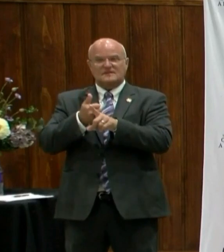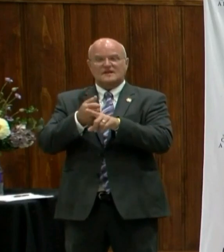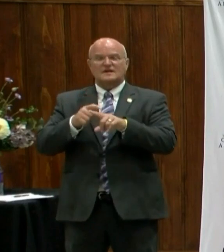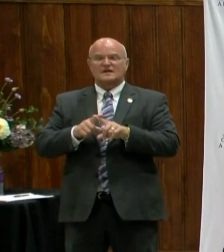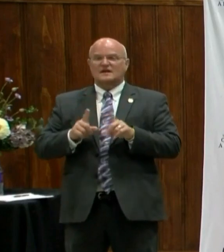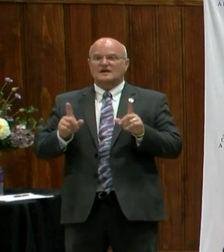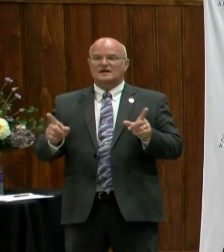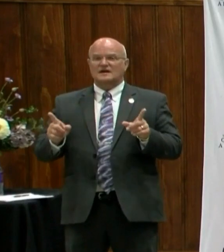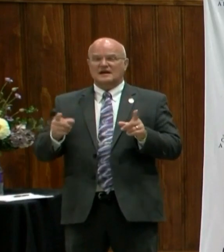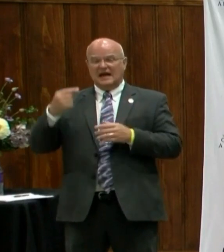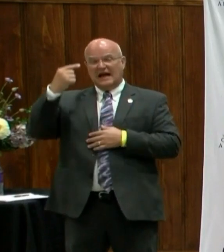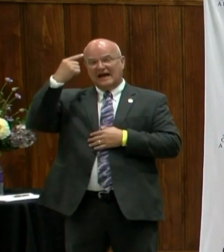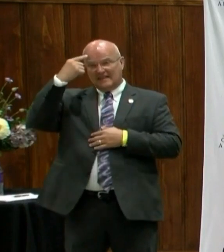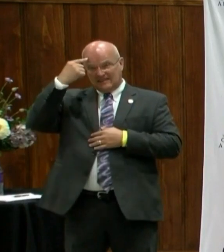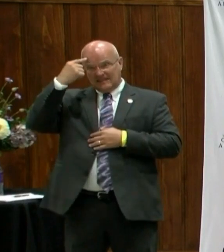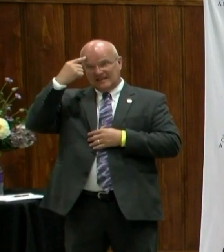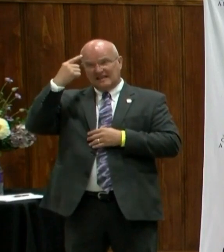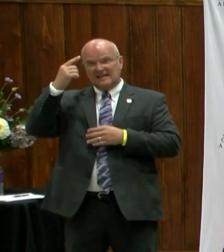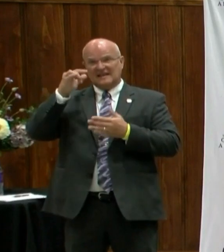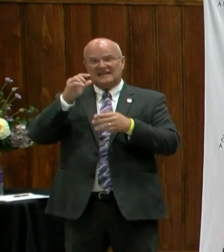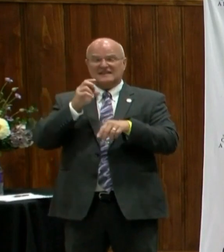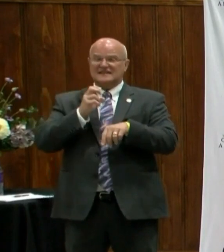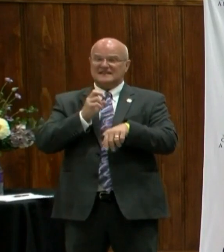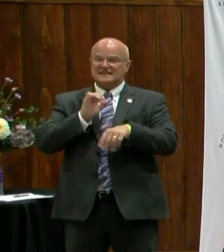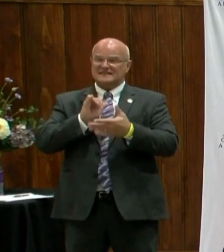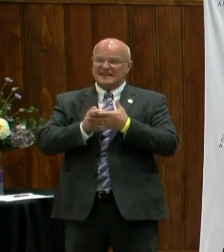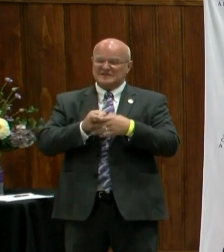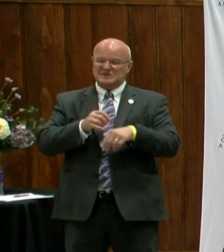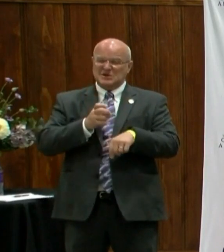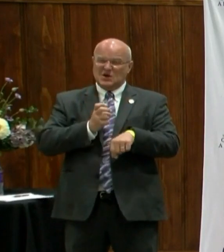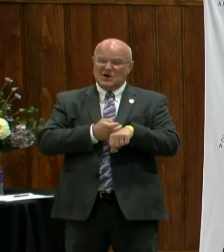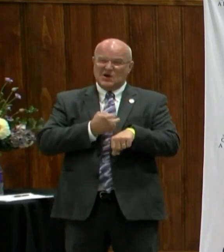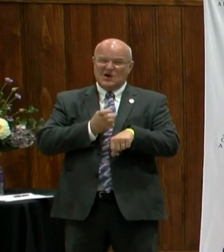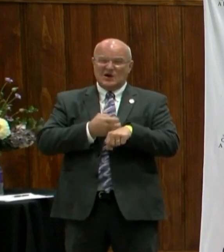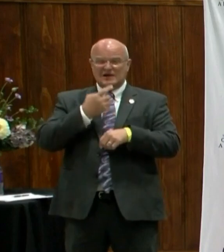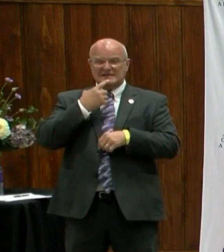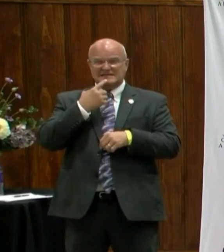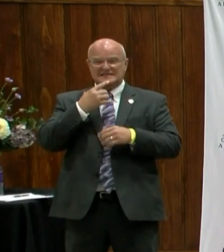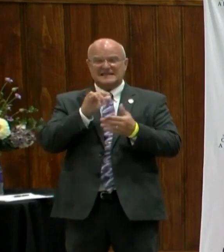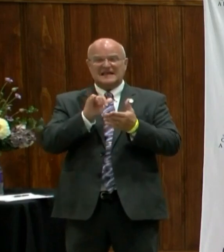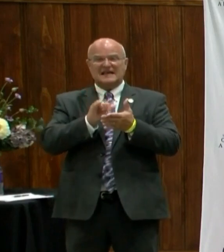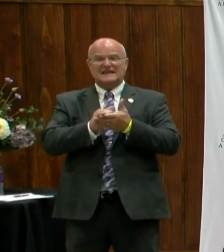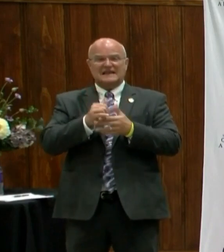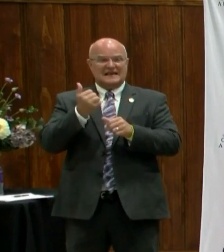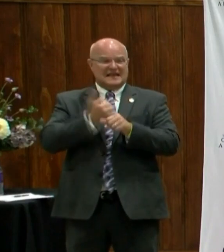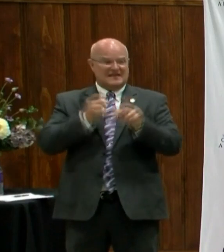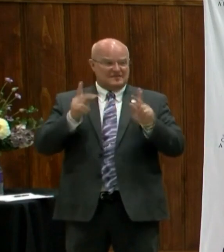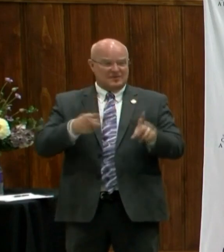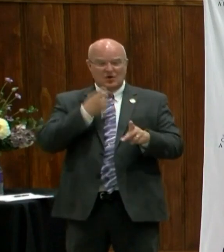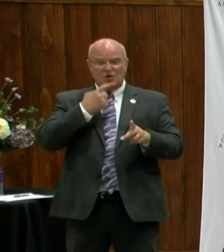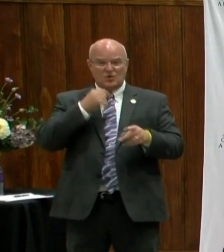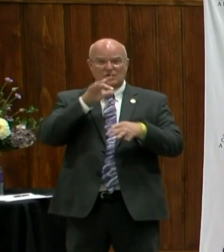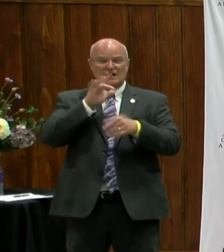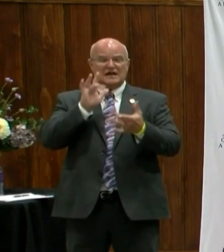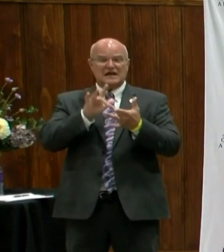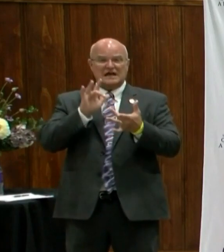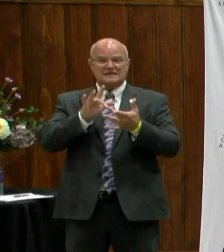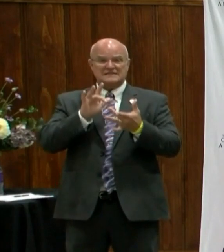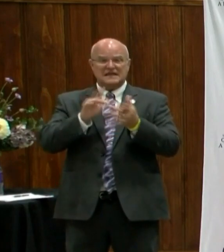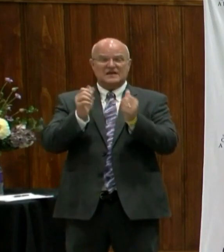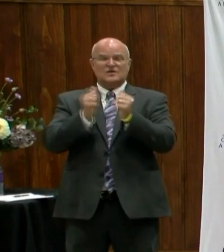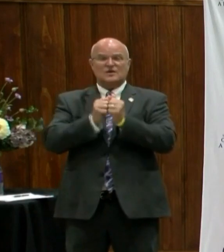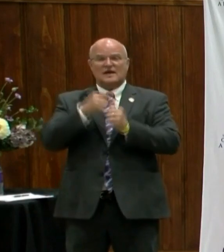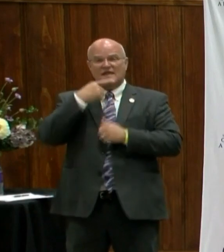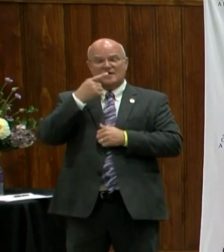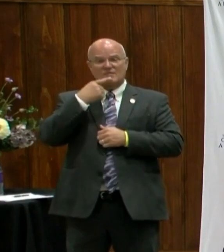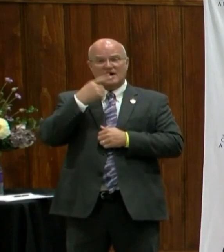on, but I think that would be hard-pressed to say that everybody who's going to come in contact with